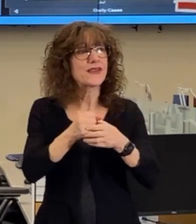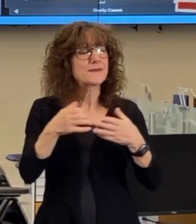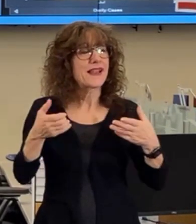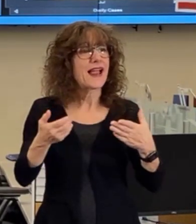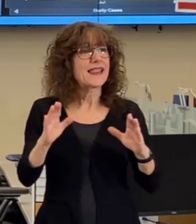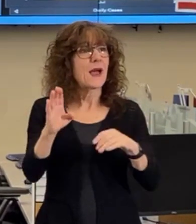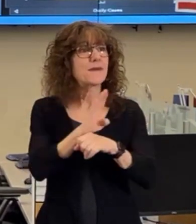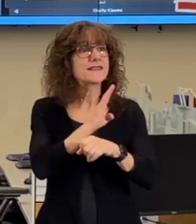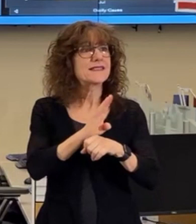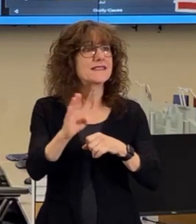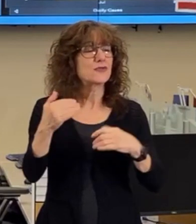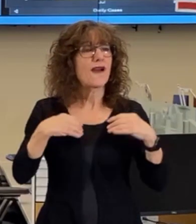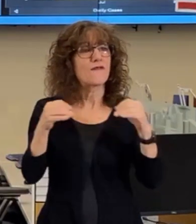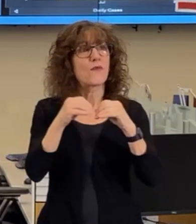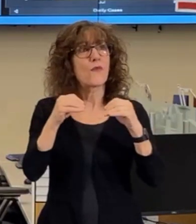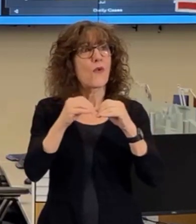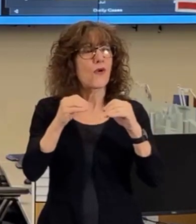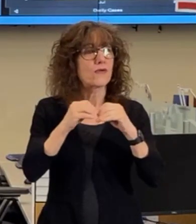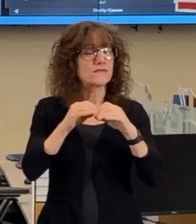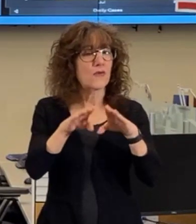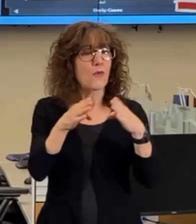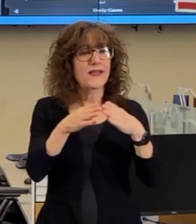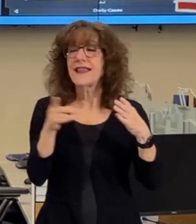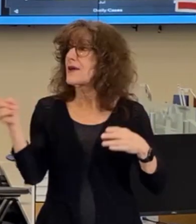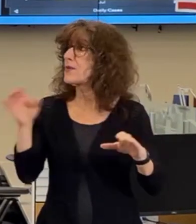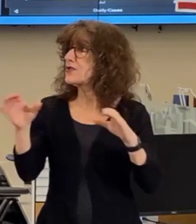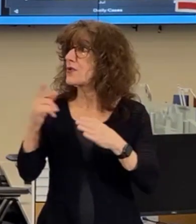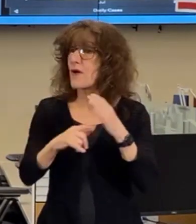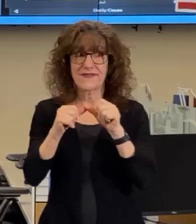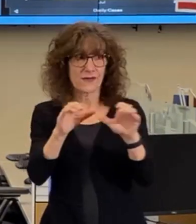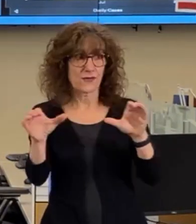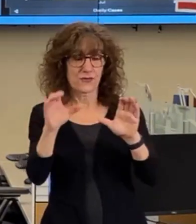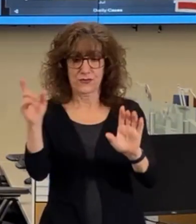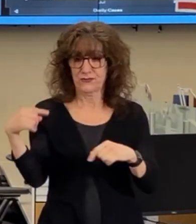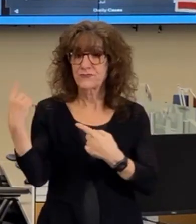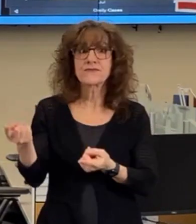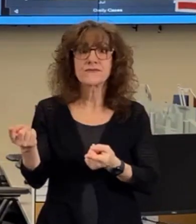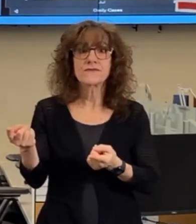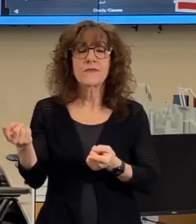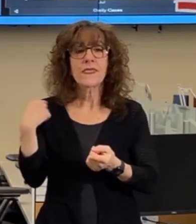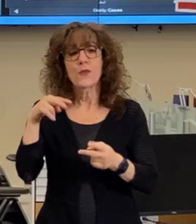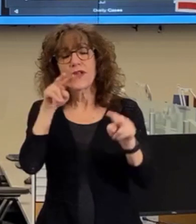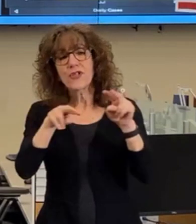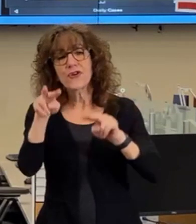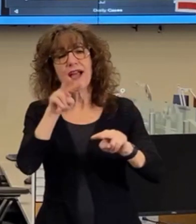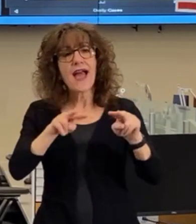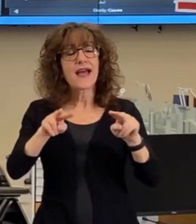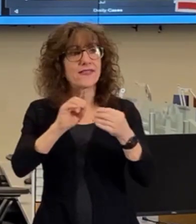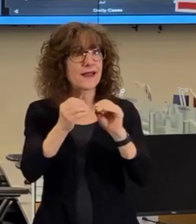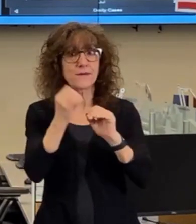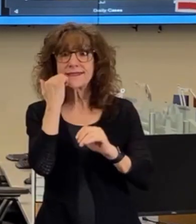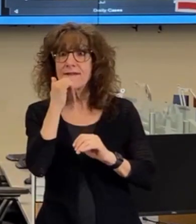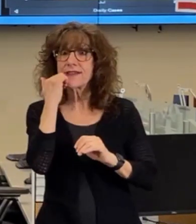allow businesses to have more capacity? We're going to do what we've continued to do all along, is we look at our metrics every